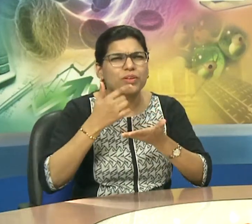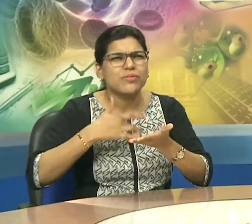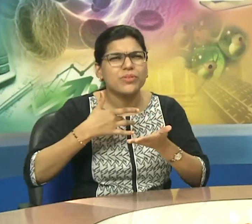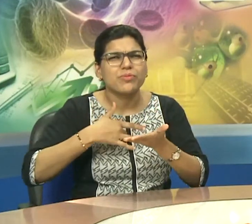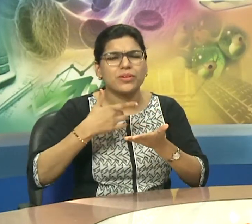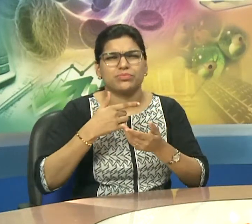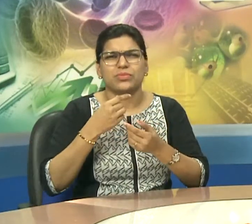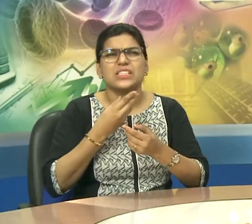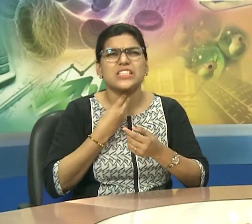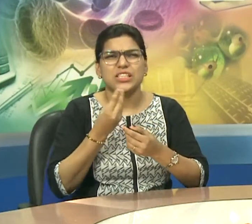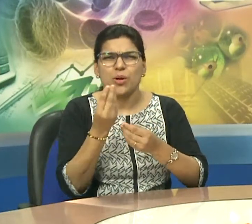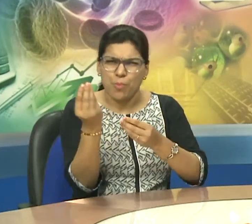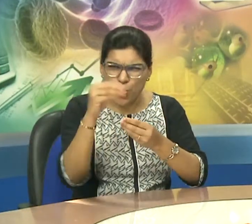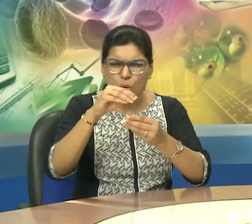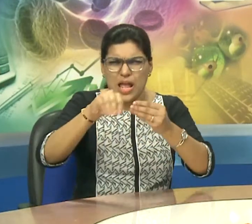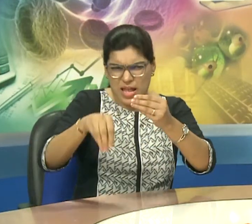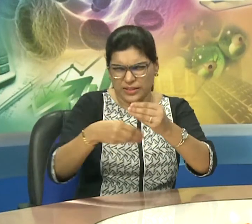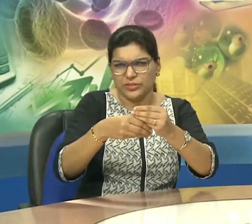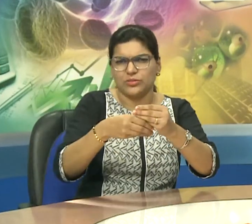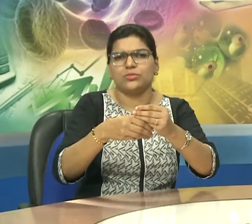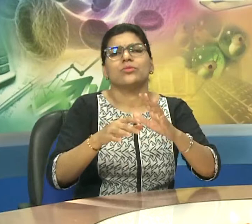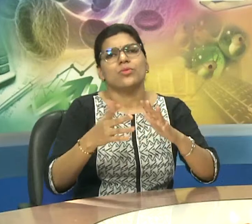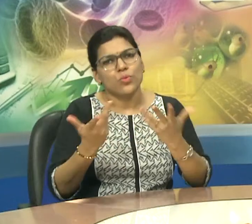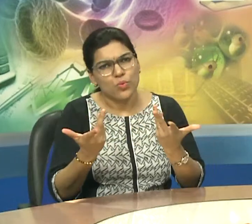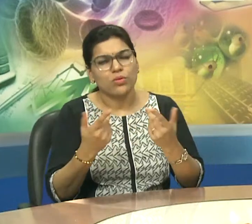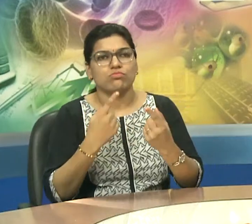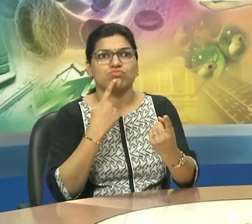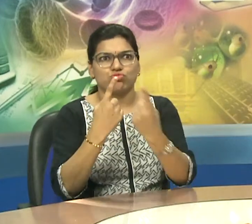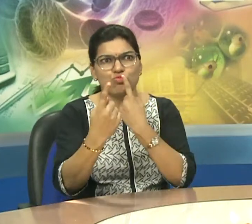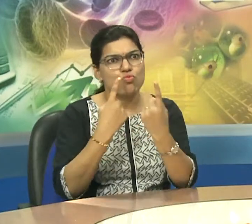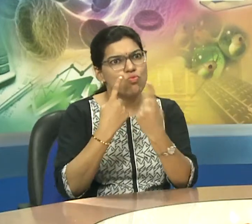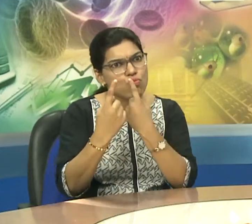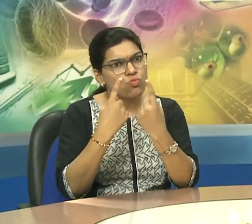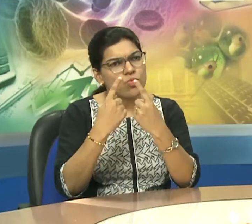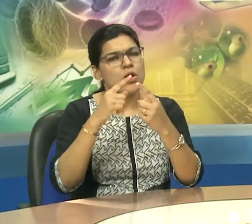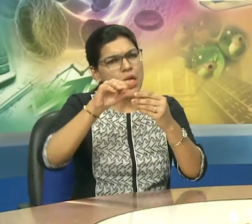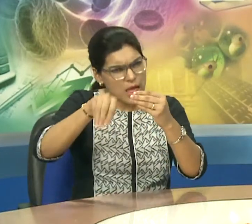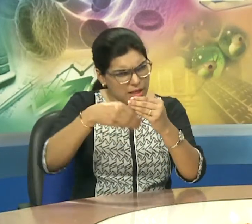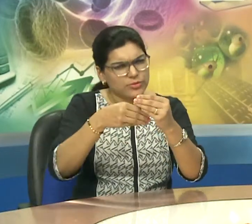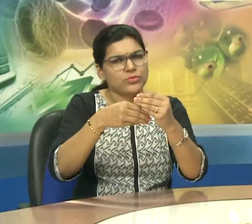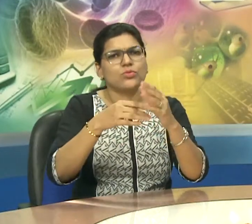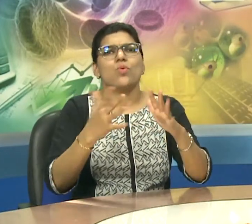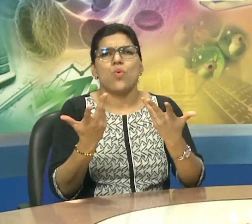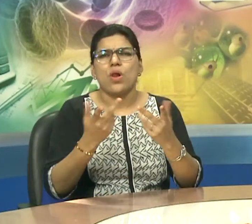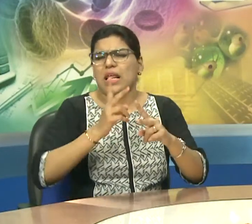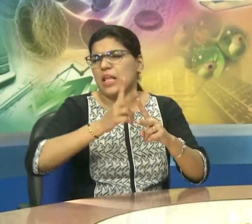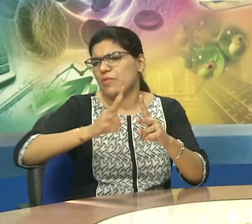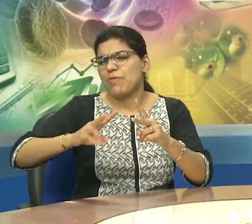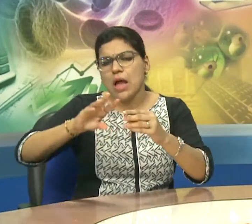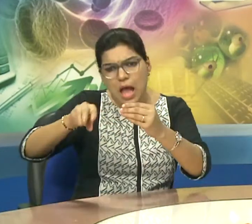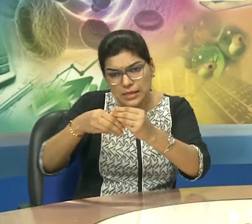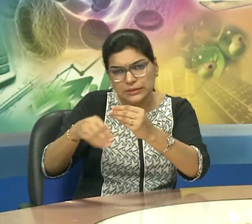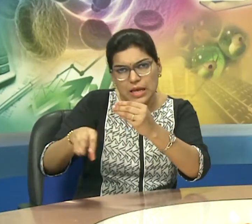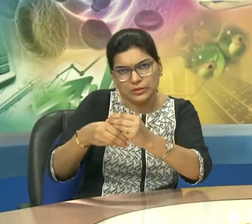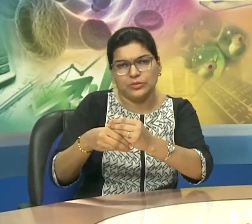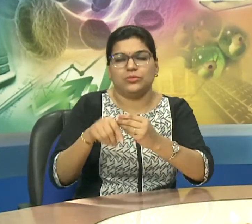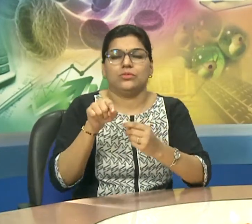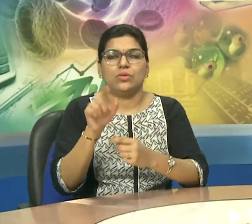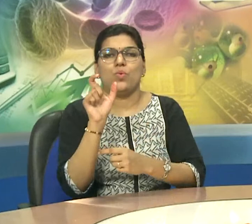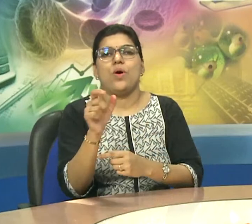Like whenever we drink milk, we add sugar or something extra. And when we talk,